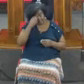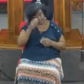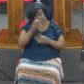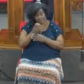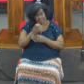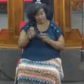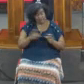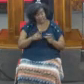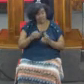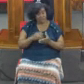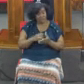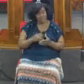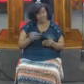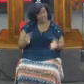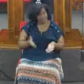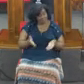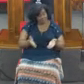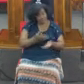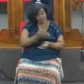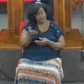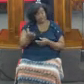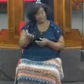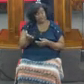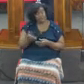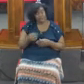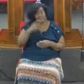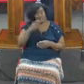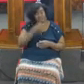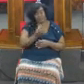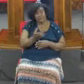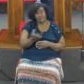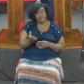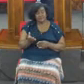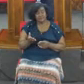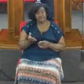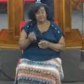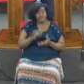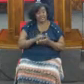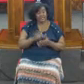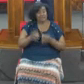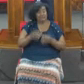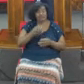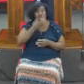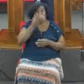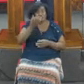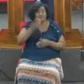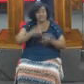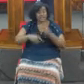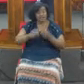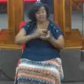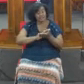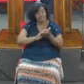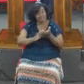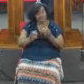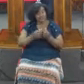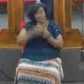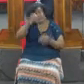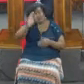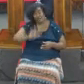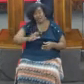it. I challenge you. I guarantee you that if you confess and you come clean to God,